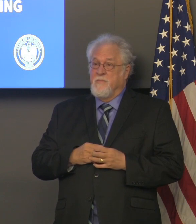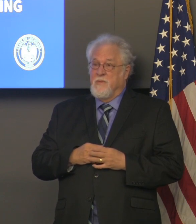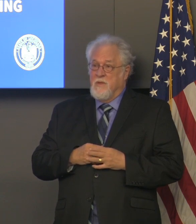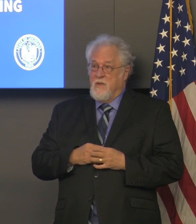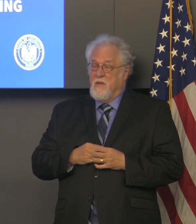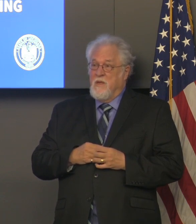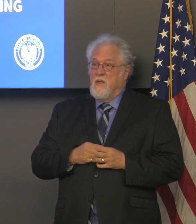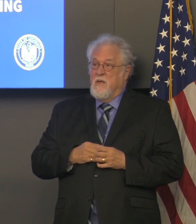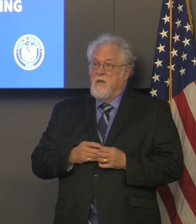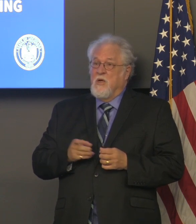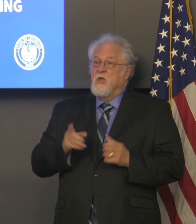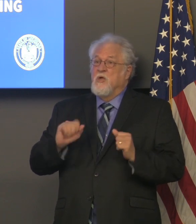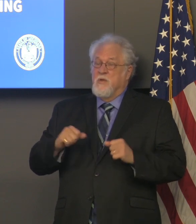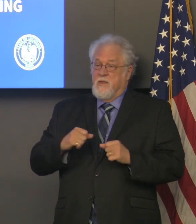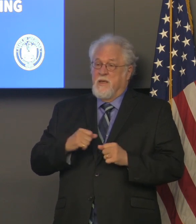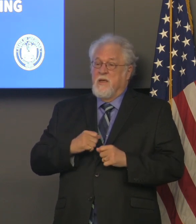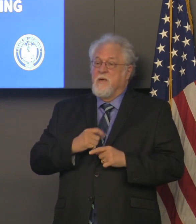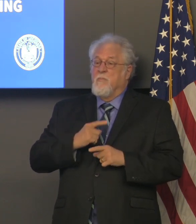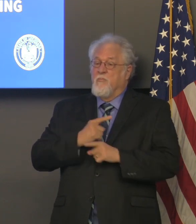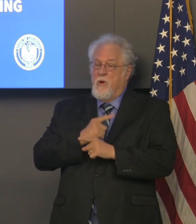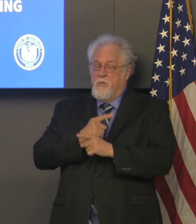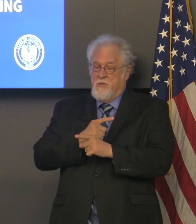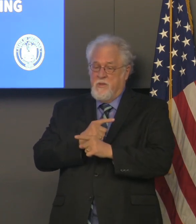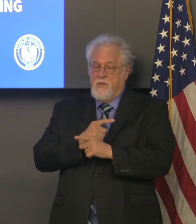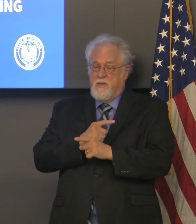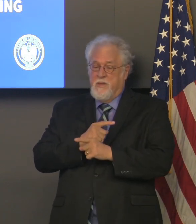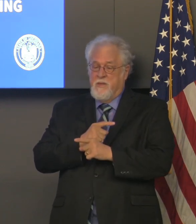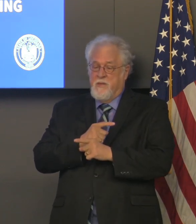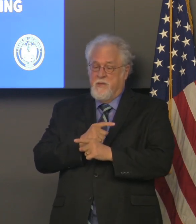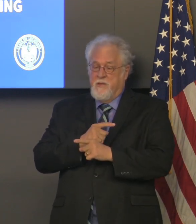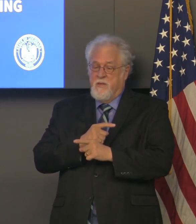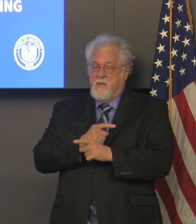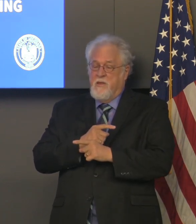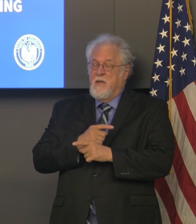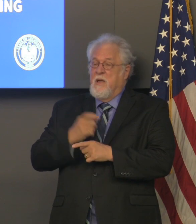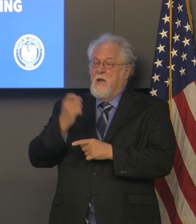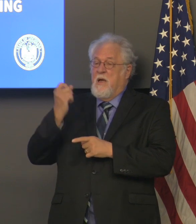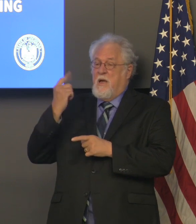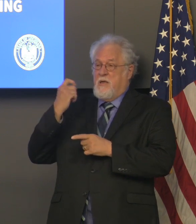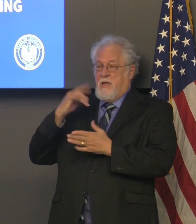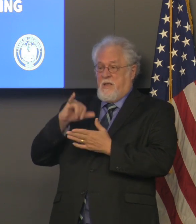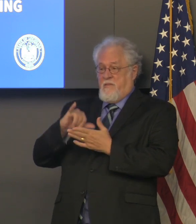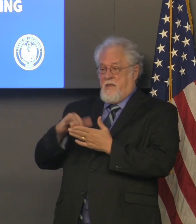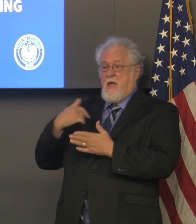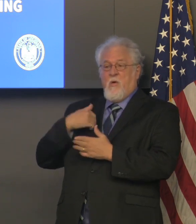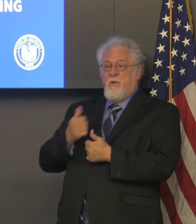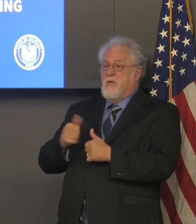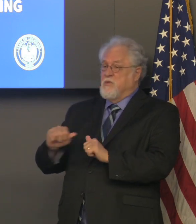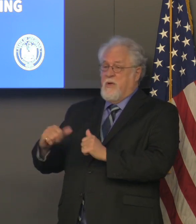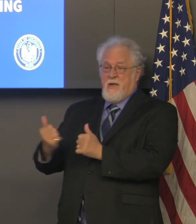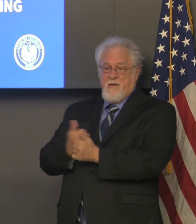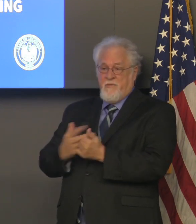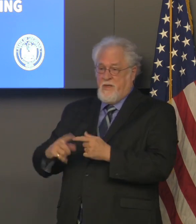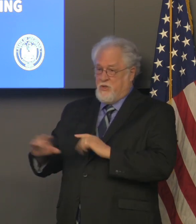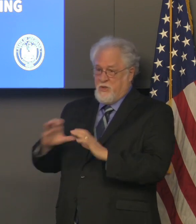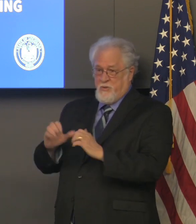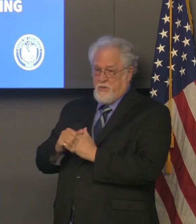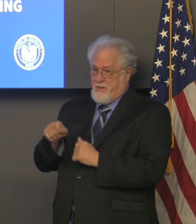properly gather from what the fire marshal said earlier, is we've made every effort to